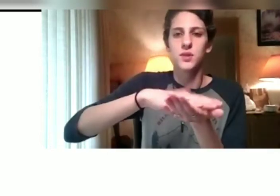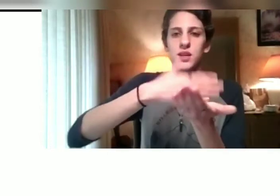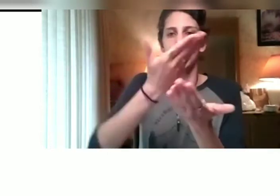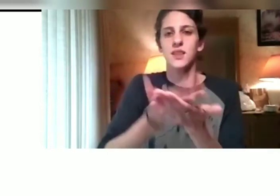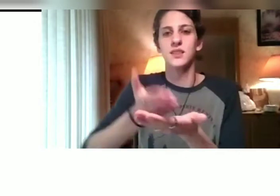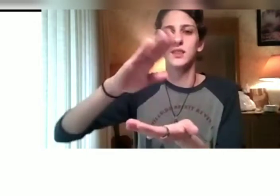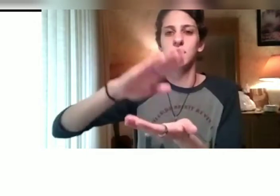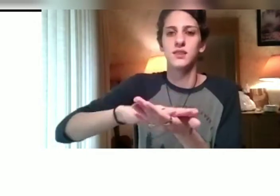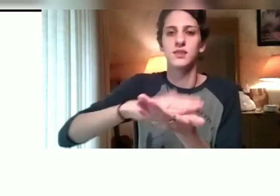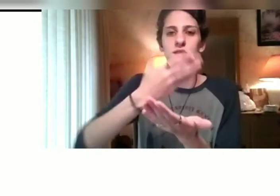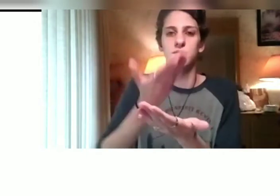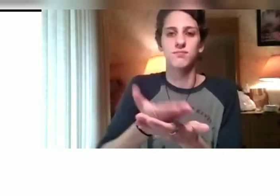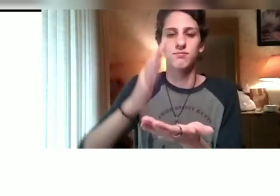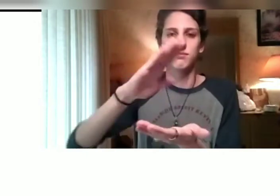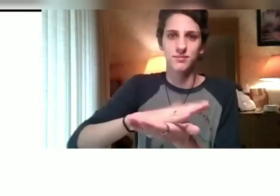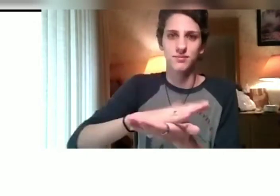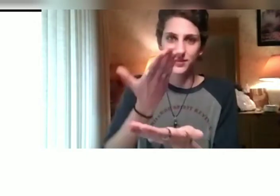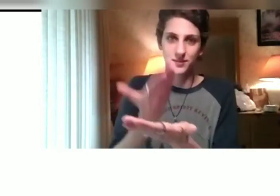is like this.